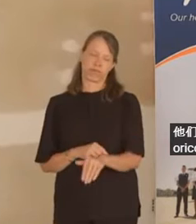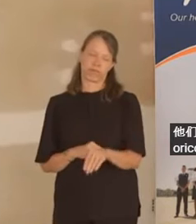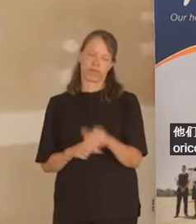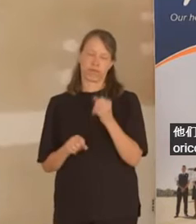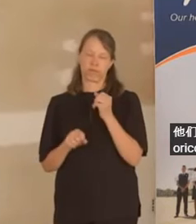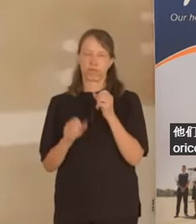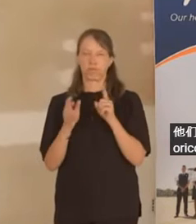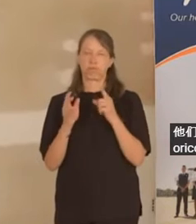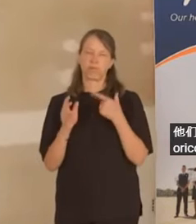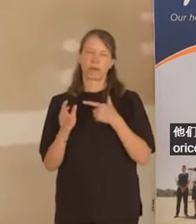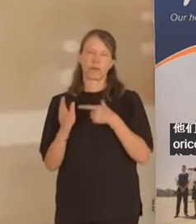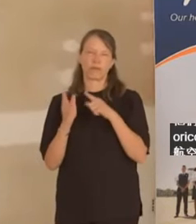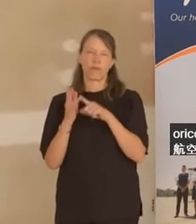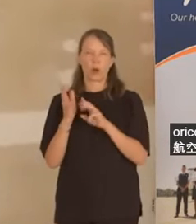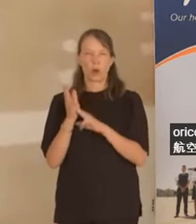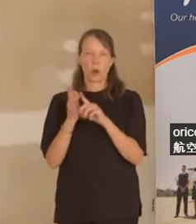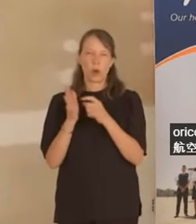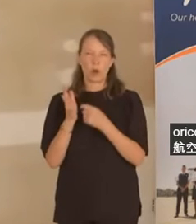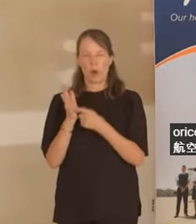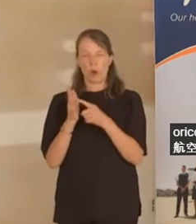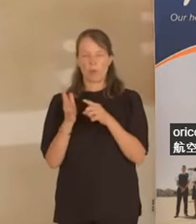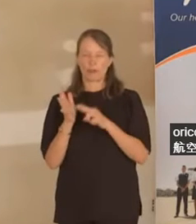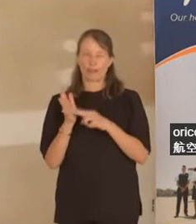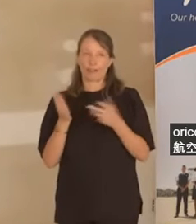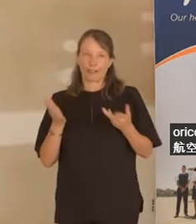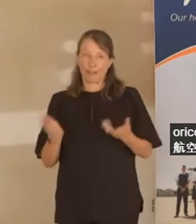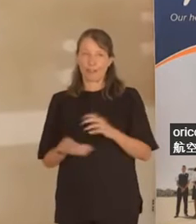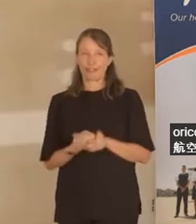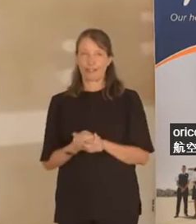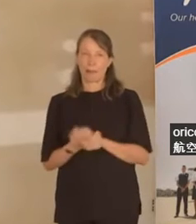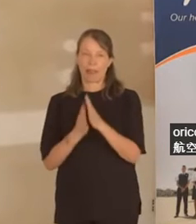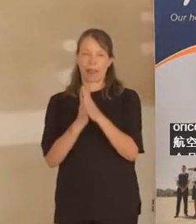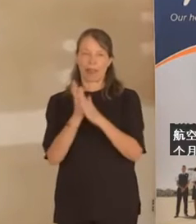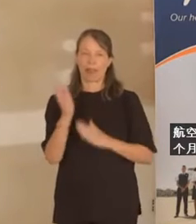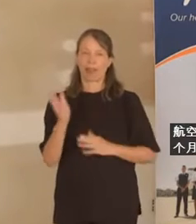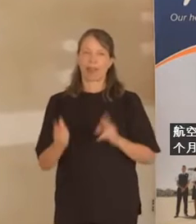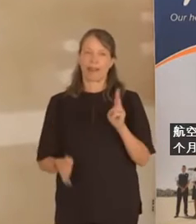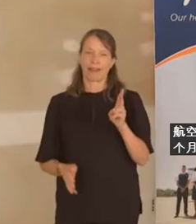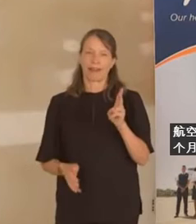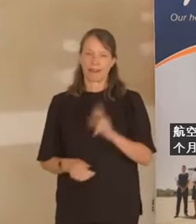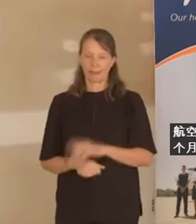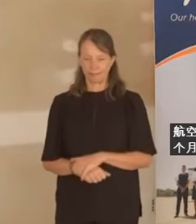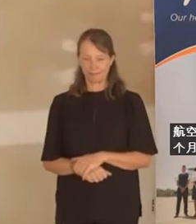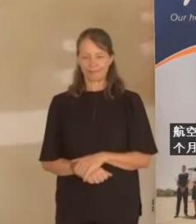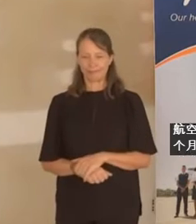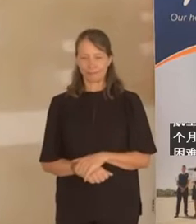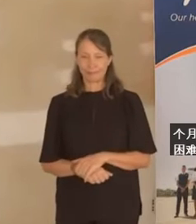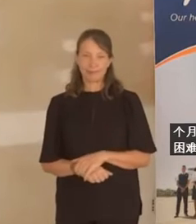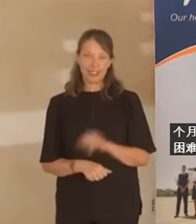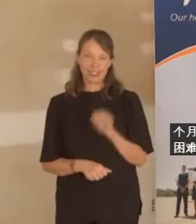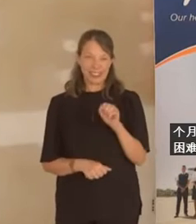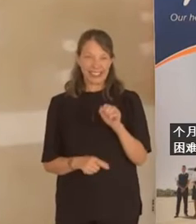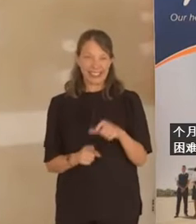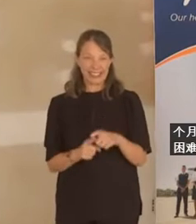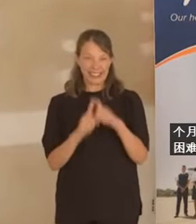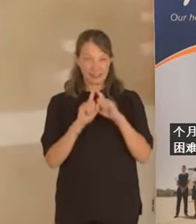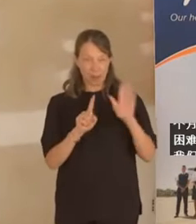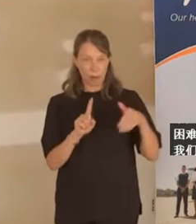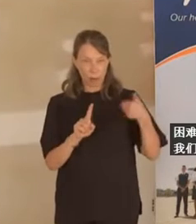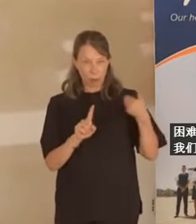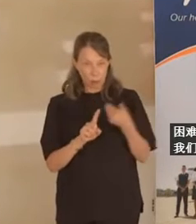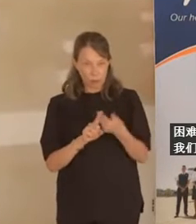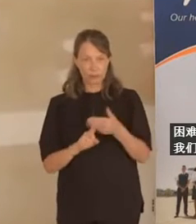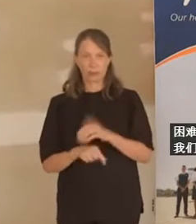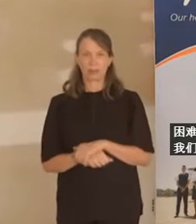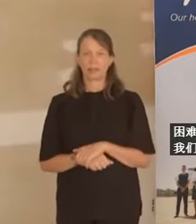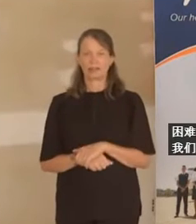variant, and that's really knocked airlines back to where they were 12 months ago. So it's been a really difficult period.